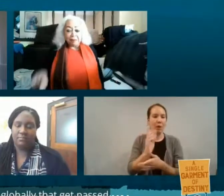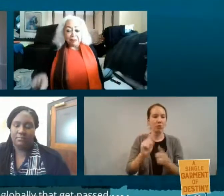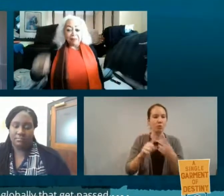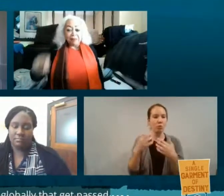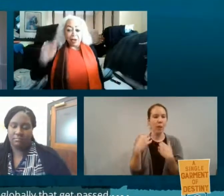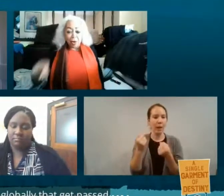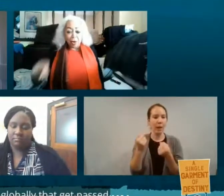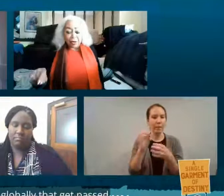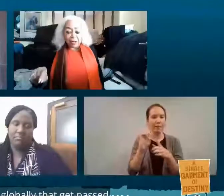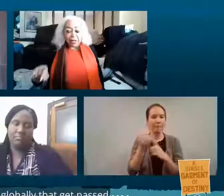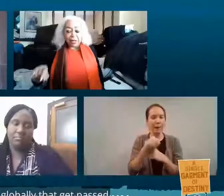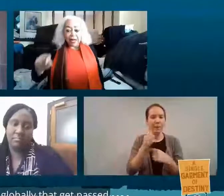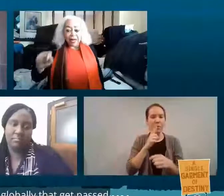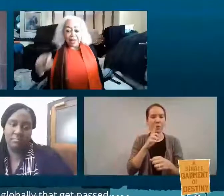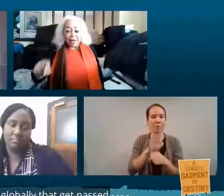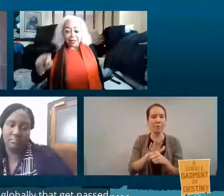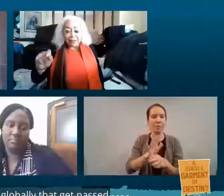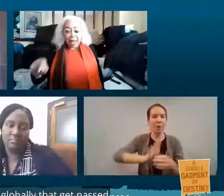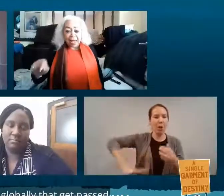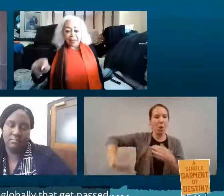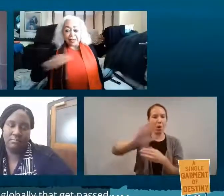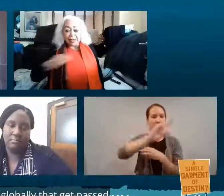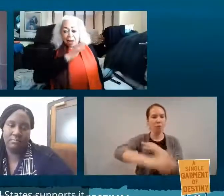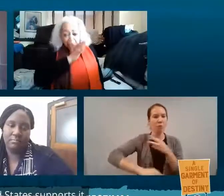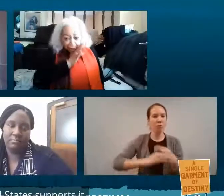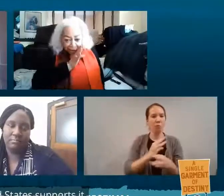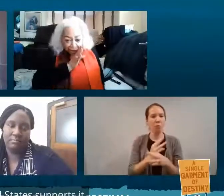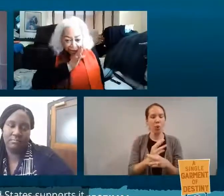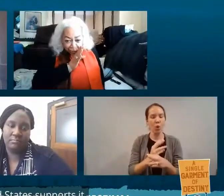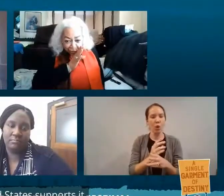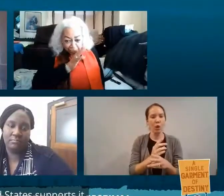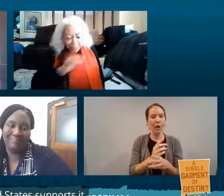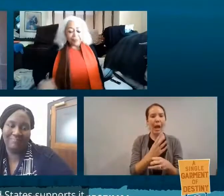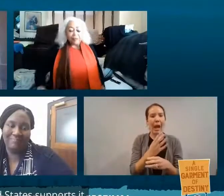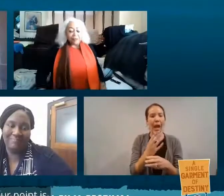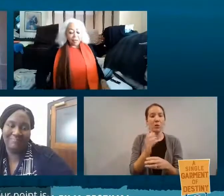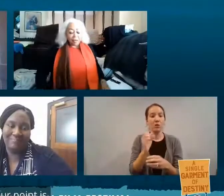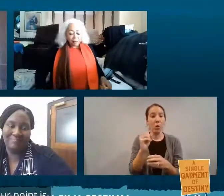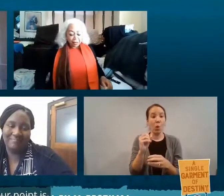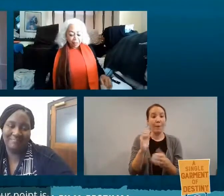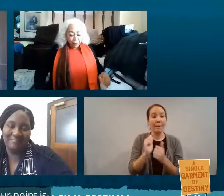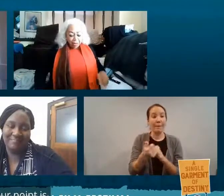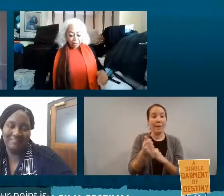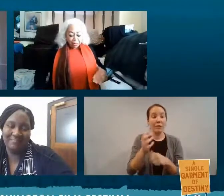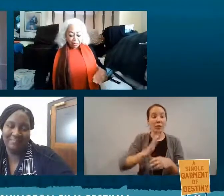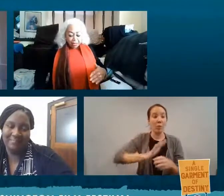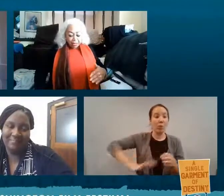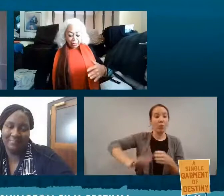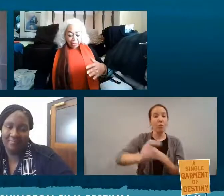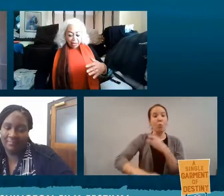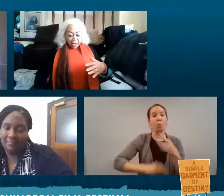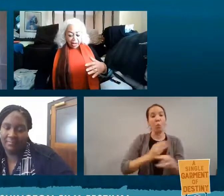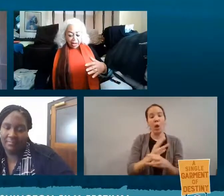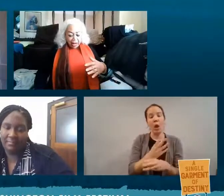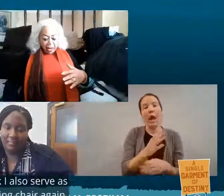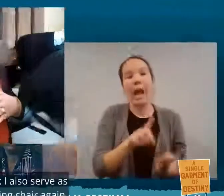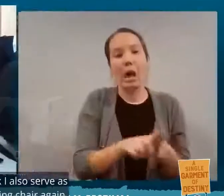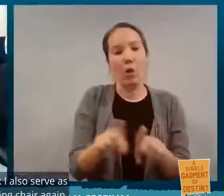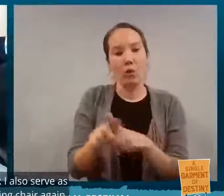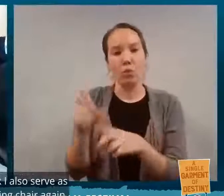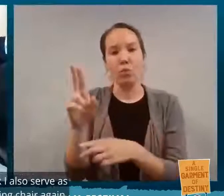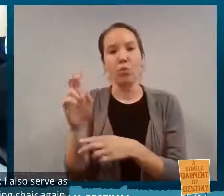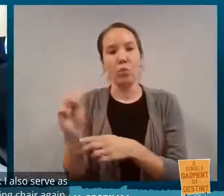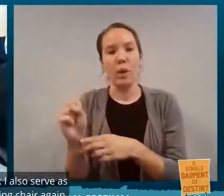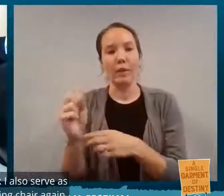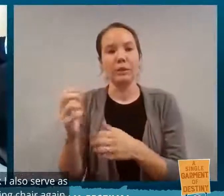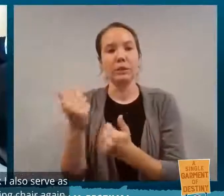be a commitment globally, that gets passed and the United States supports it. But your point is, and I